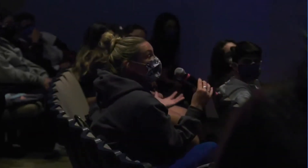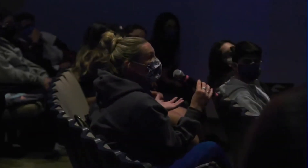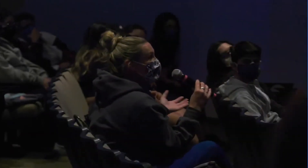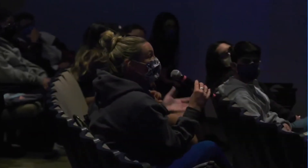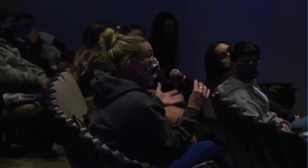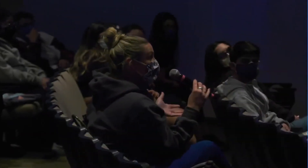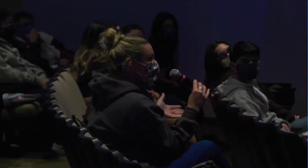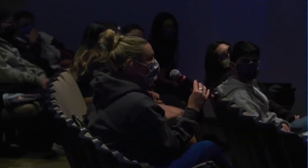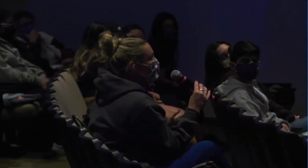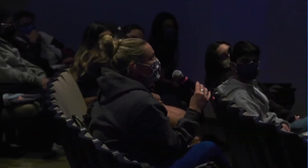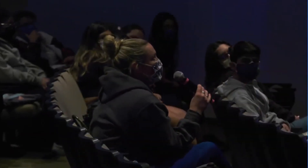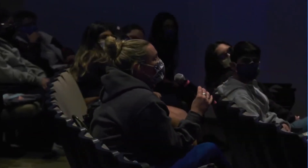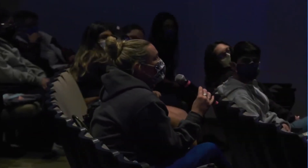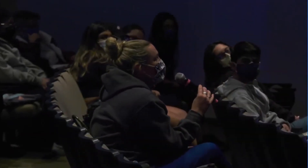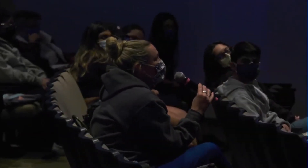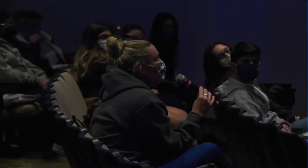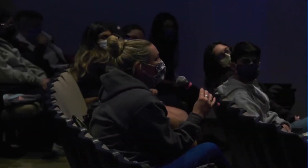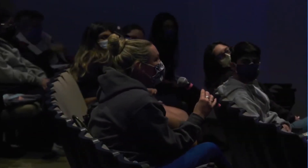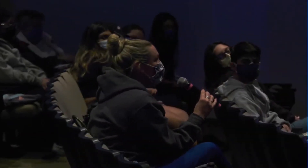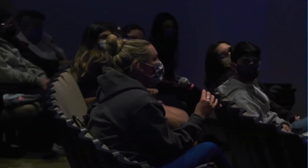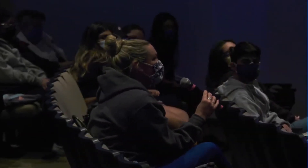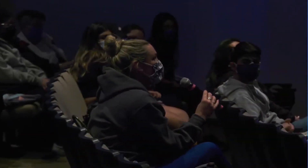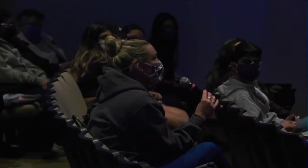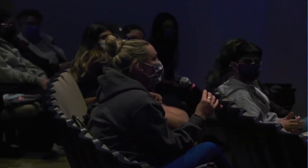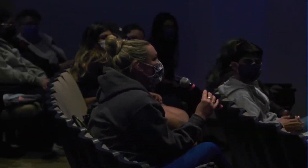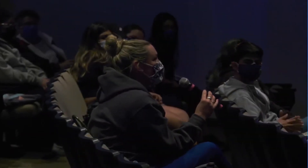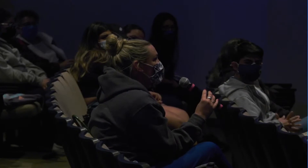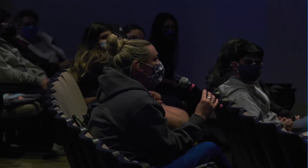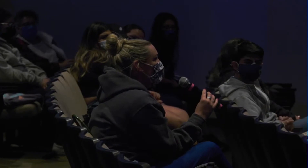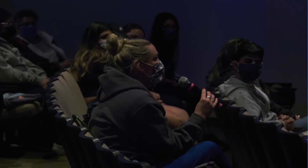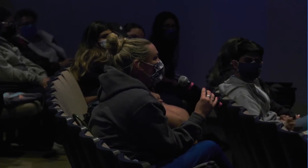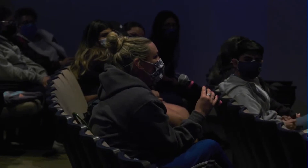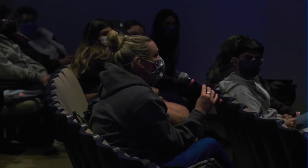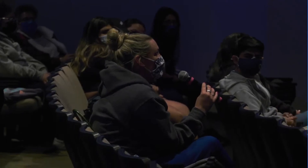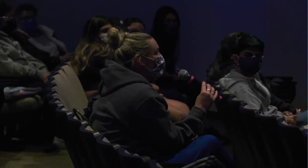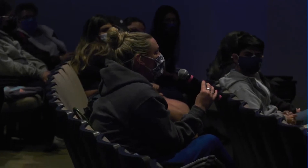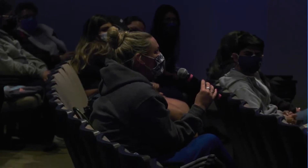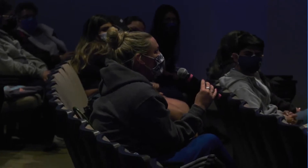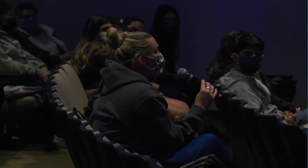differing ability groups, but I'm curious why you think,